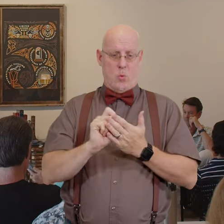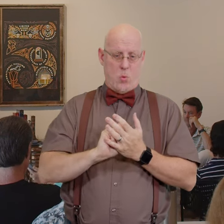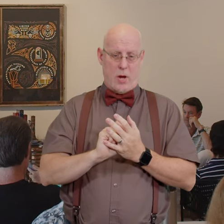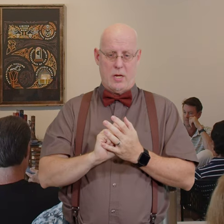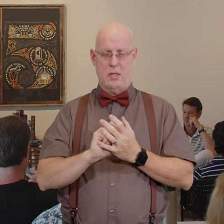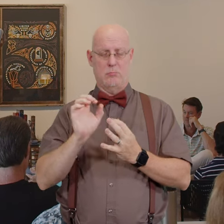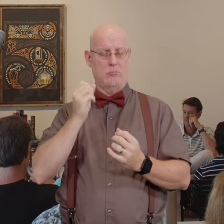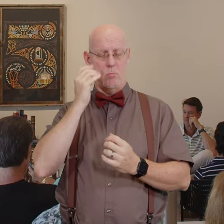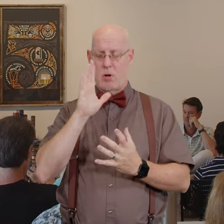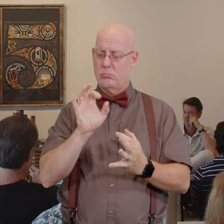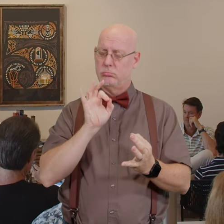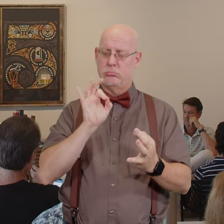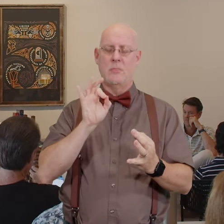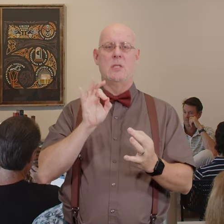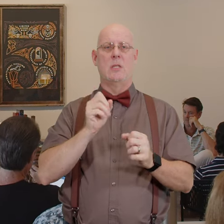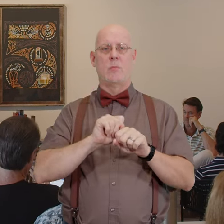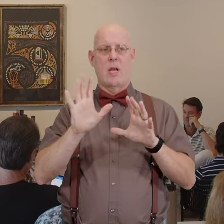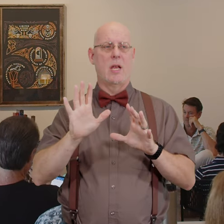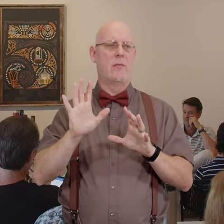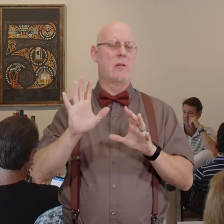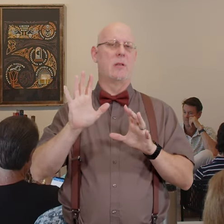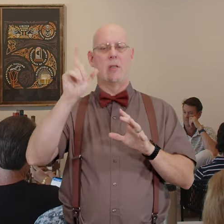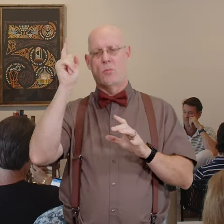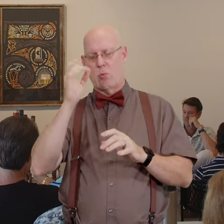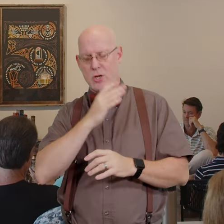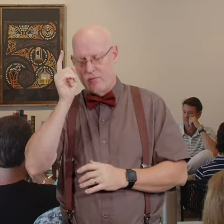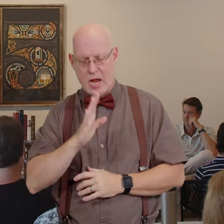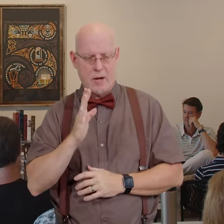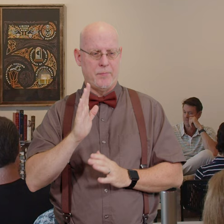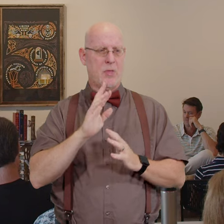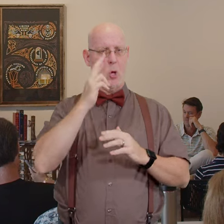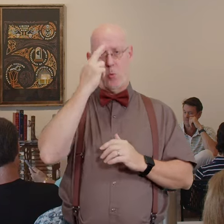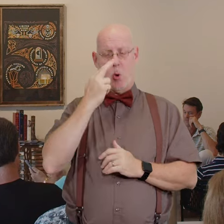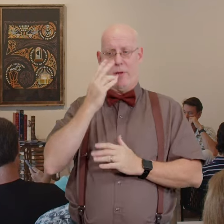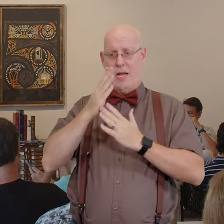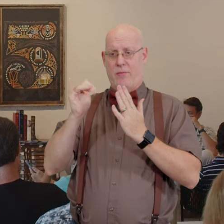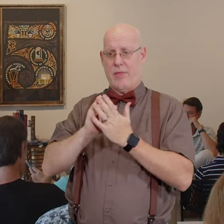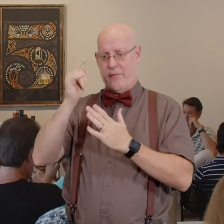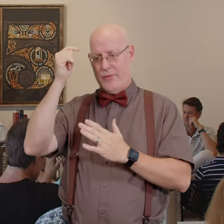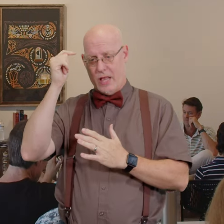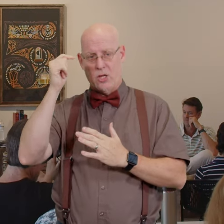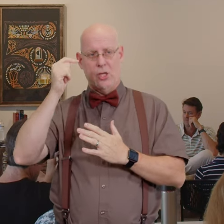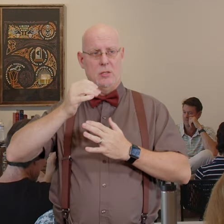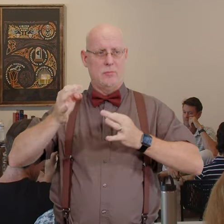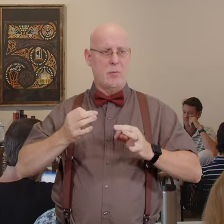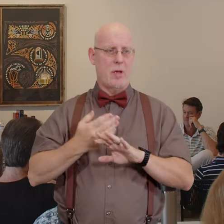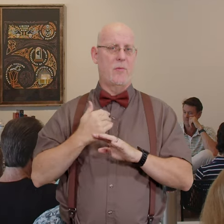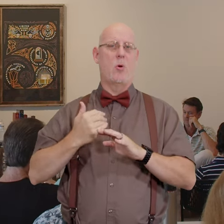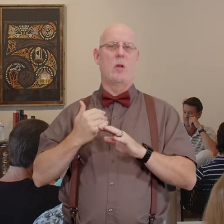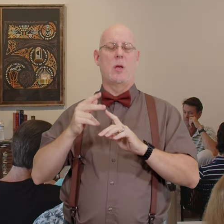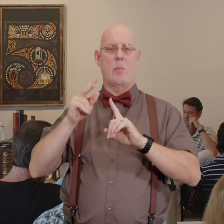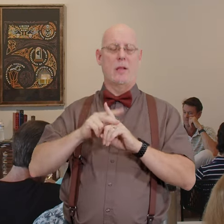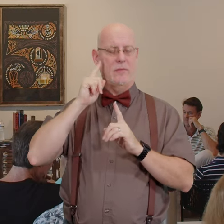this masterpiece, this manifesto of the graciousness of God in the book of Romans, he comes to the end of that theological dissertation, really,